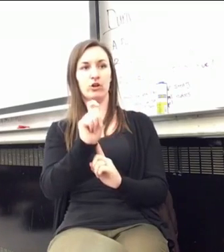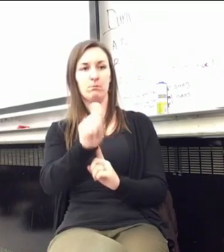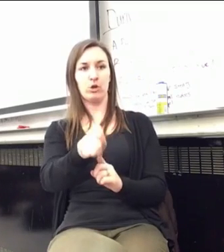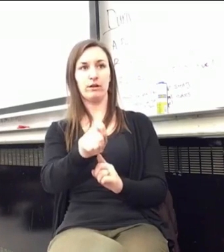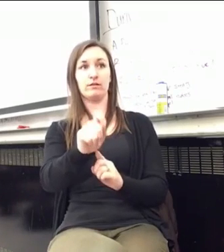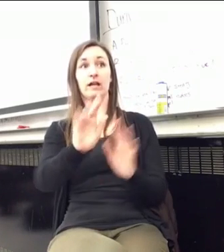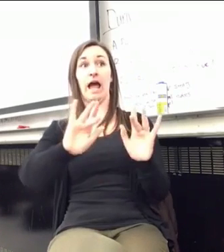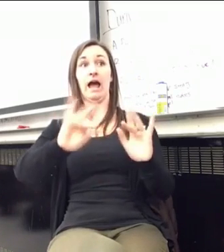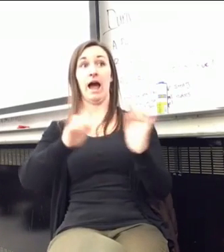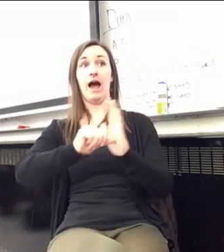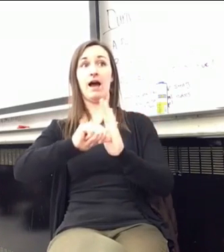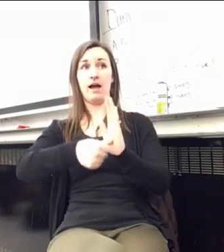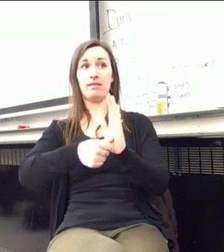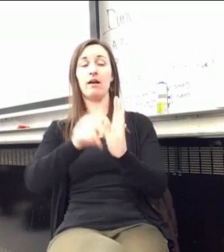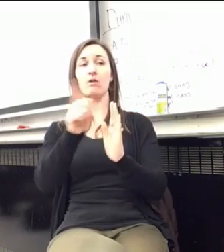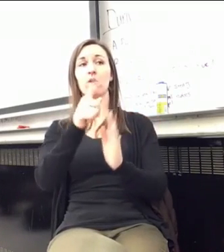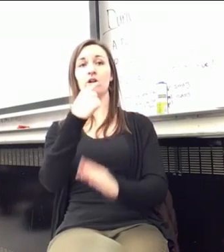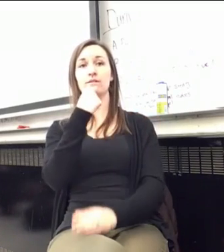says